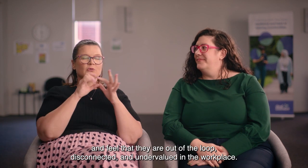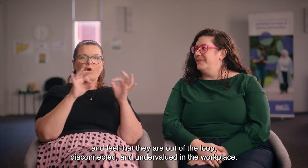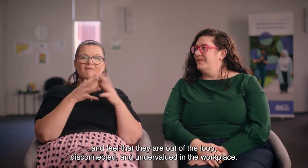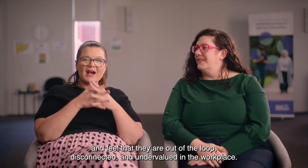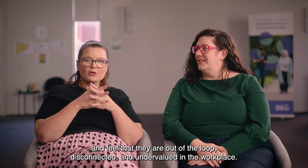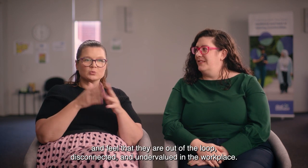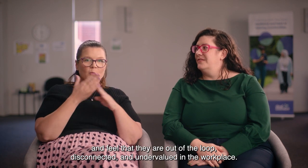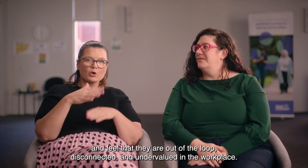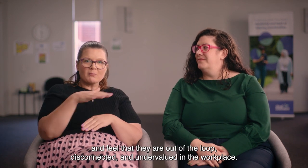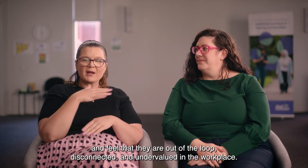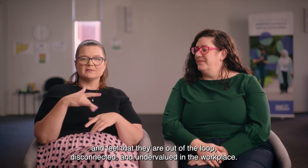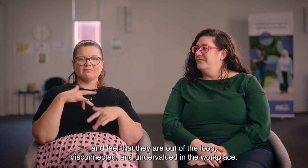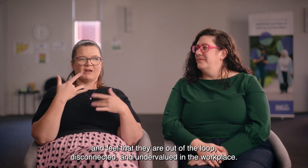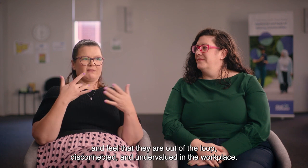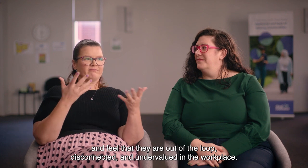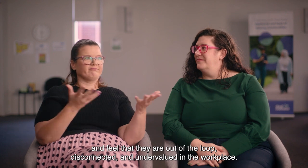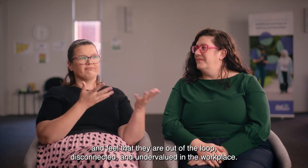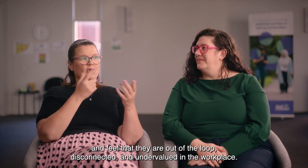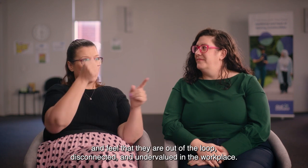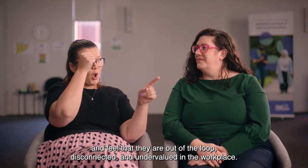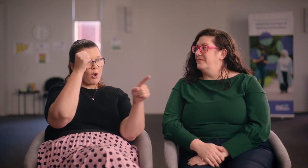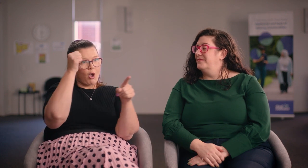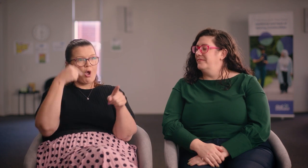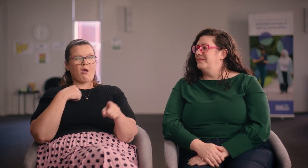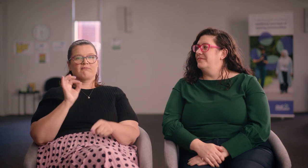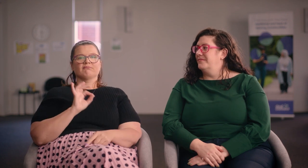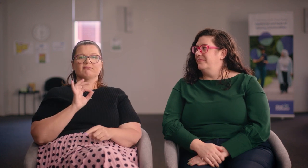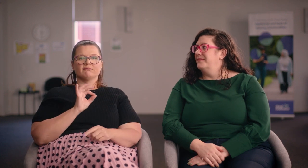loop, disconnected, and undervalued in the workplace.